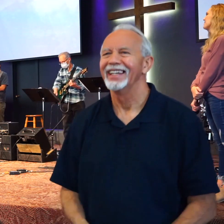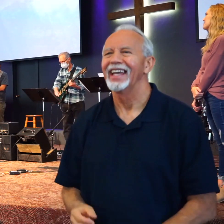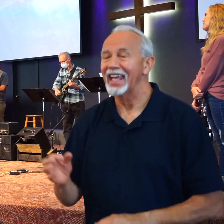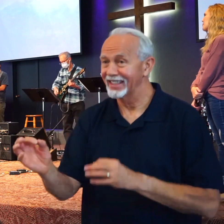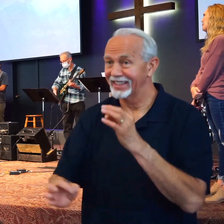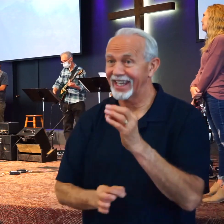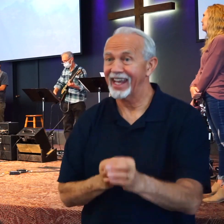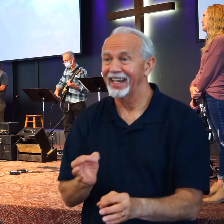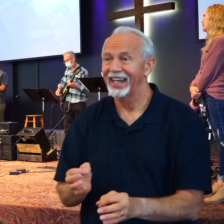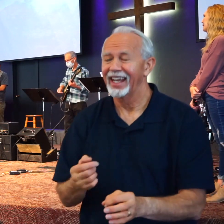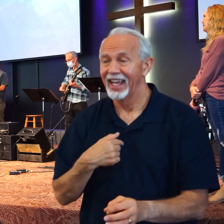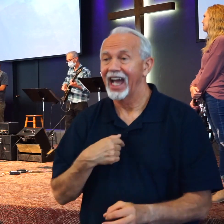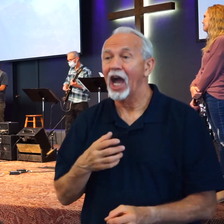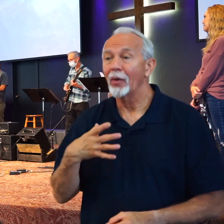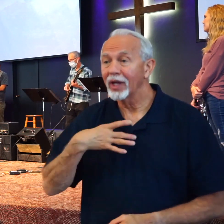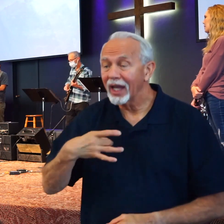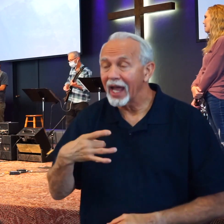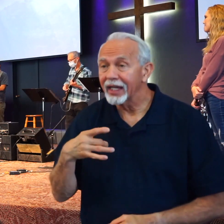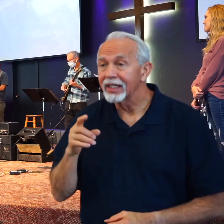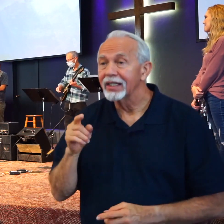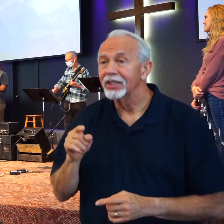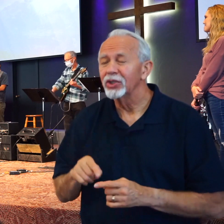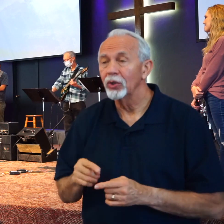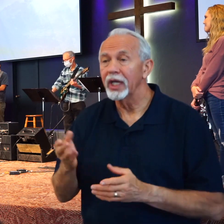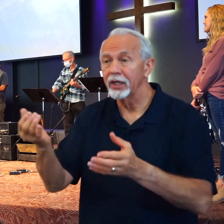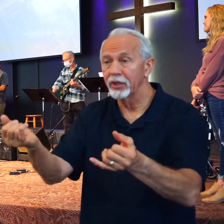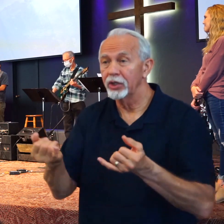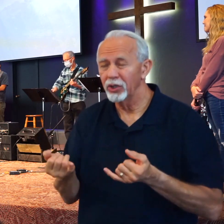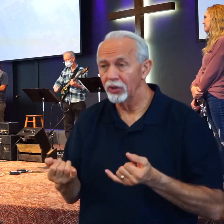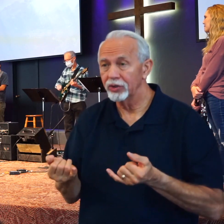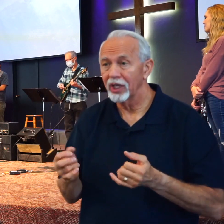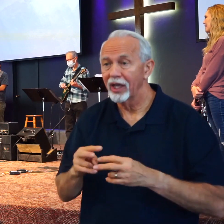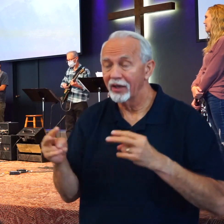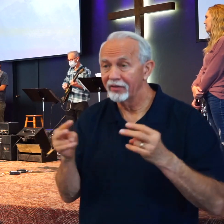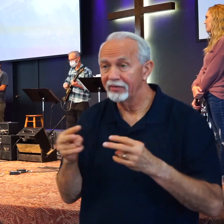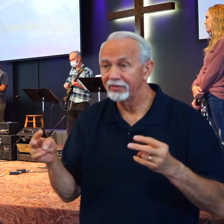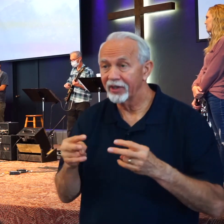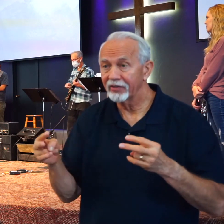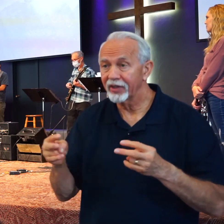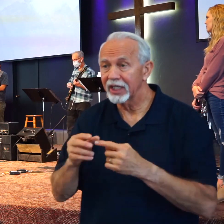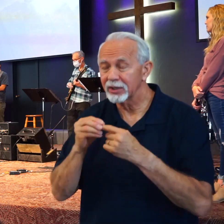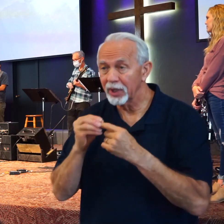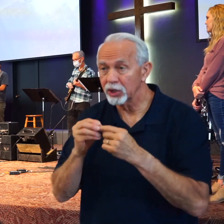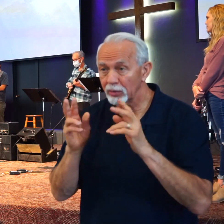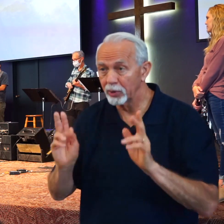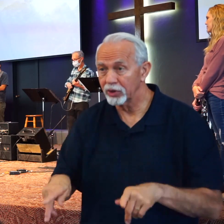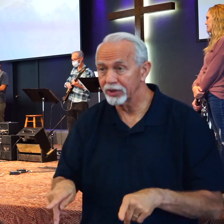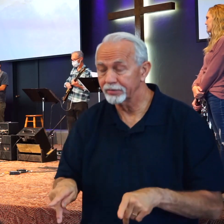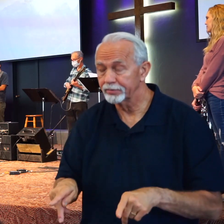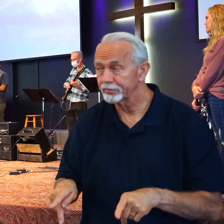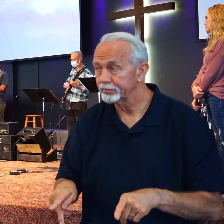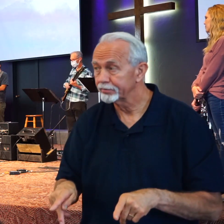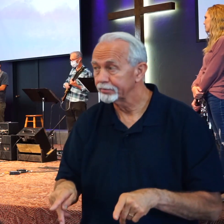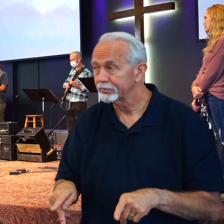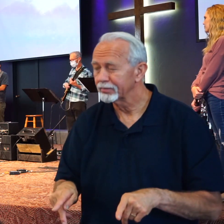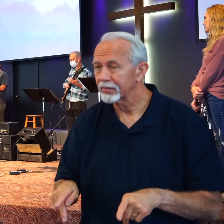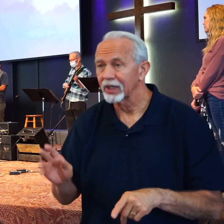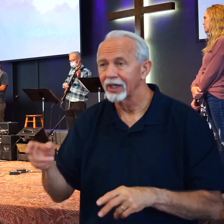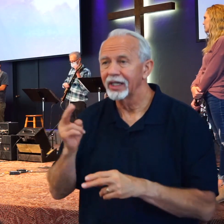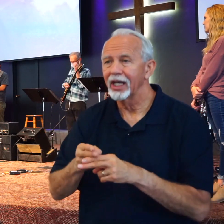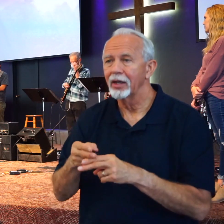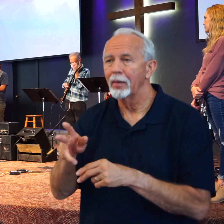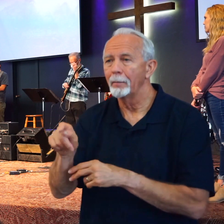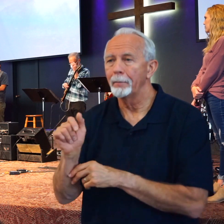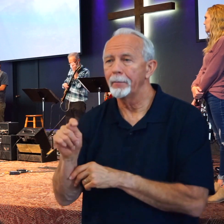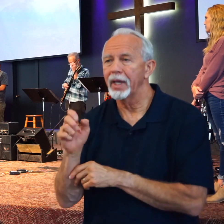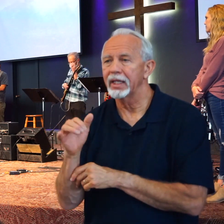Instead, I would like to introduce a very, very special person. Her name is Patty